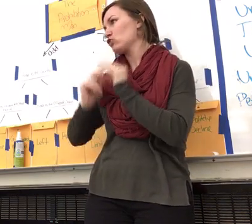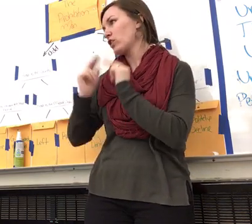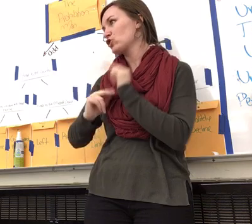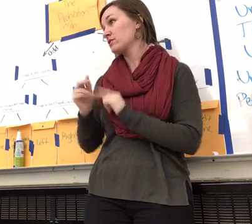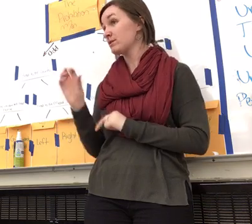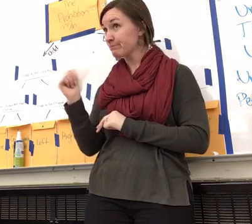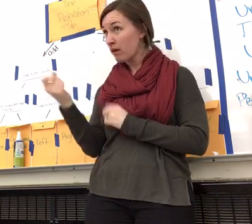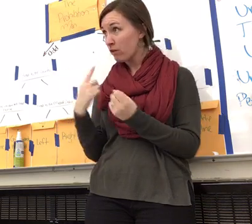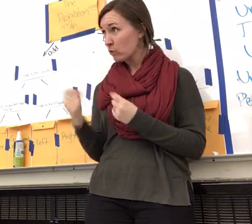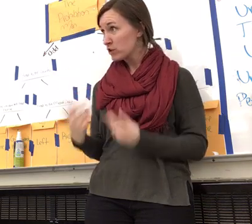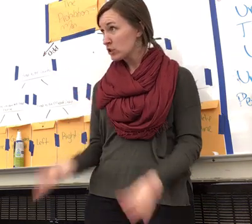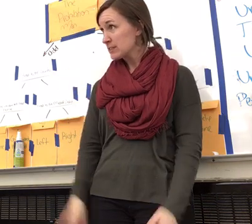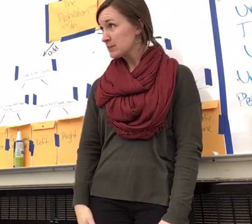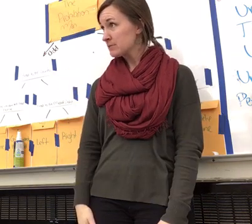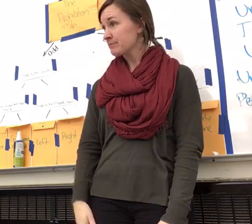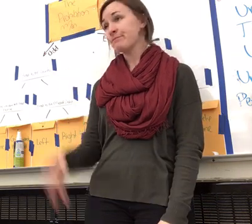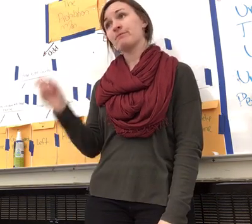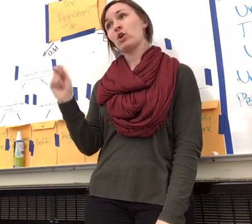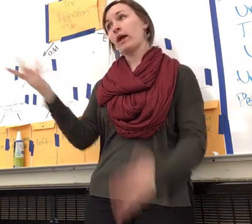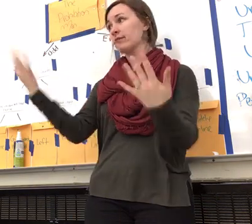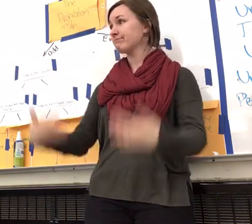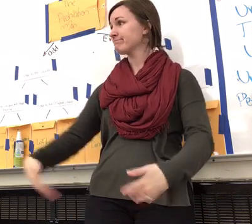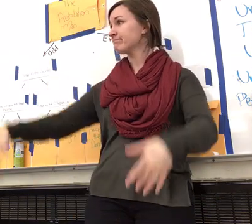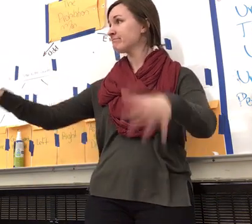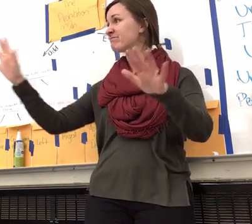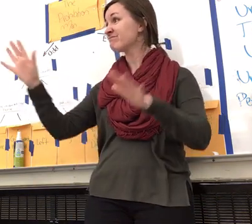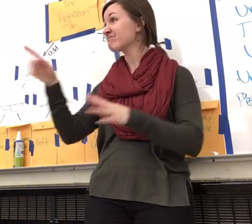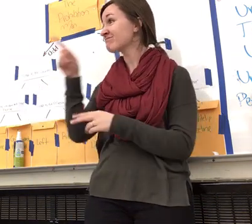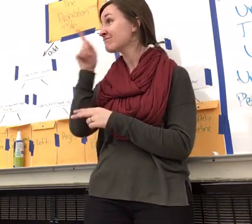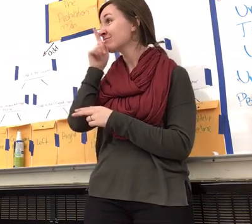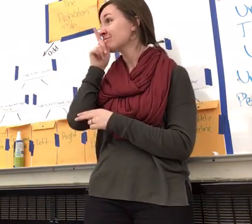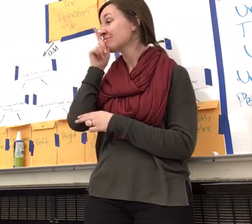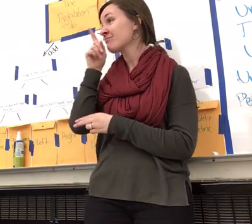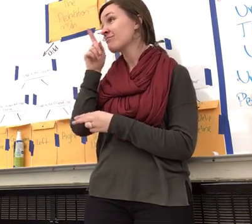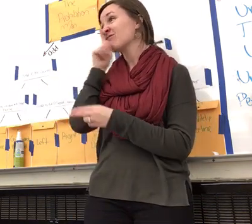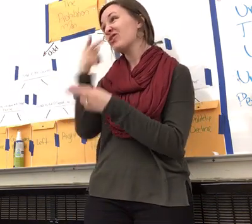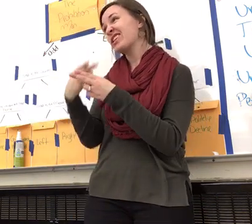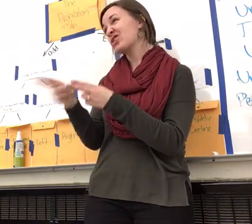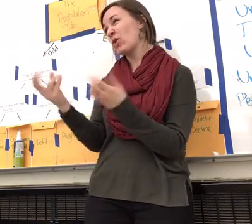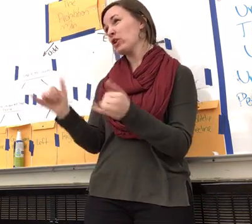Okay, well, if you do, let me know. That was really short. You still have like 10 minutes, so have fun.